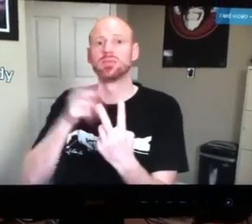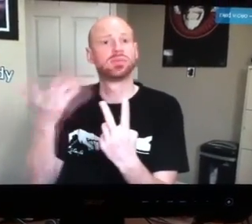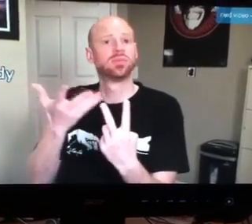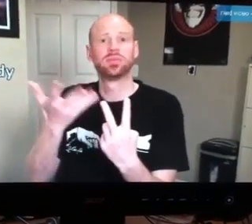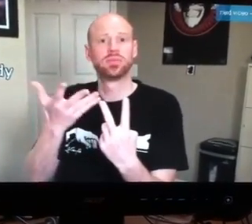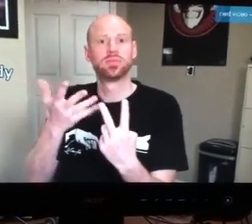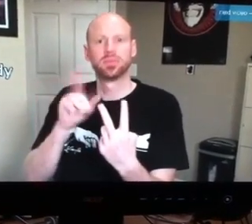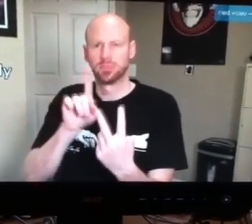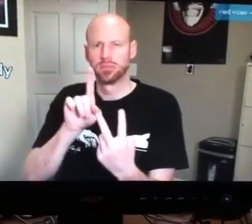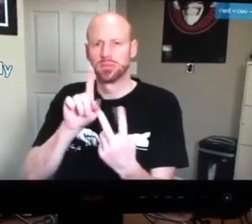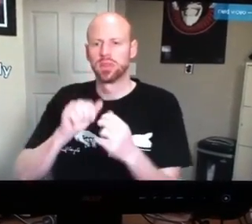discuss these two features,